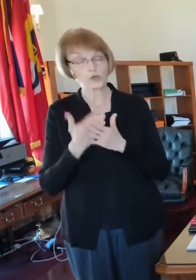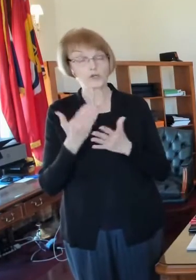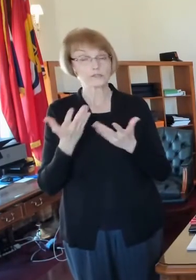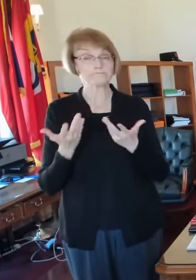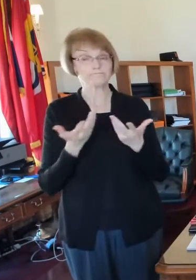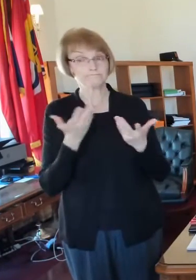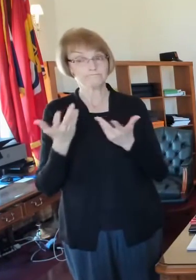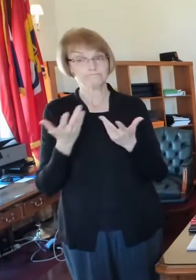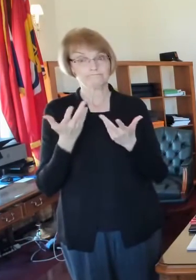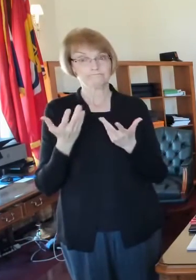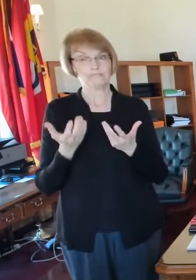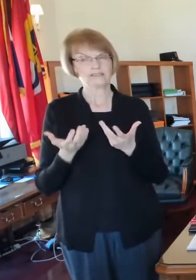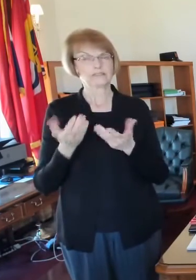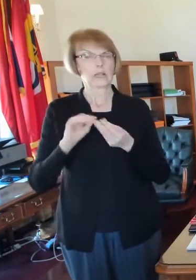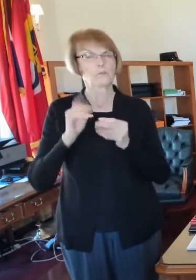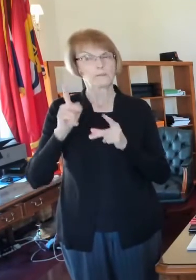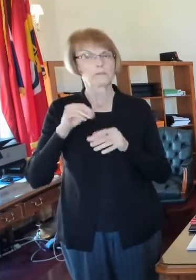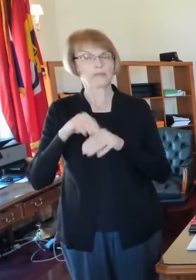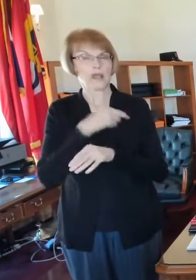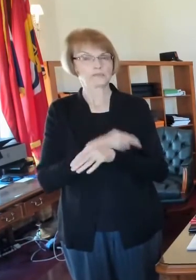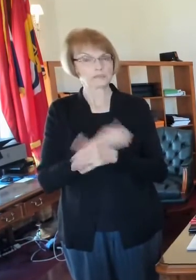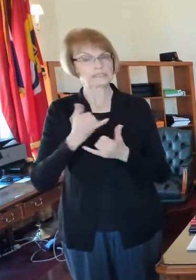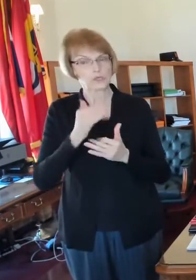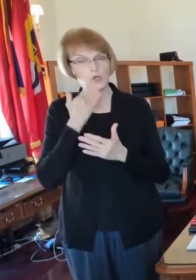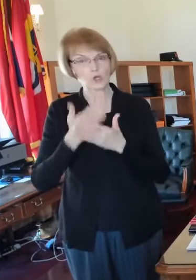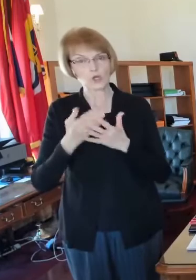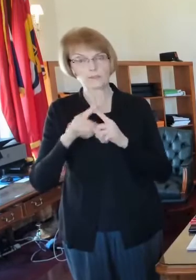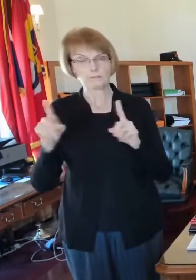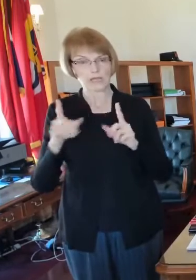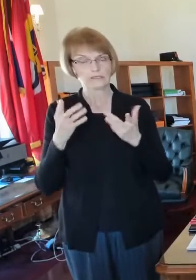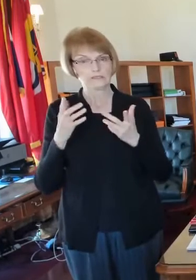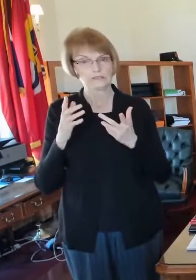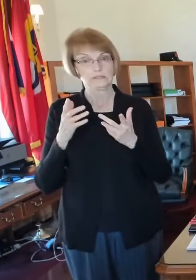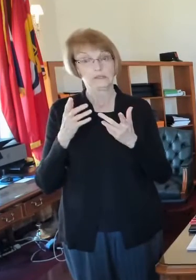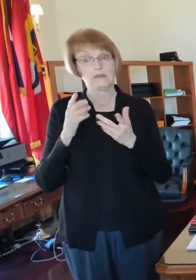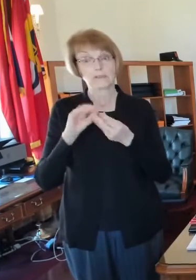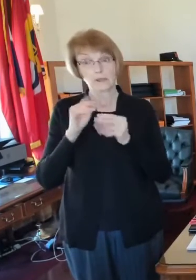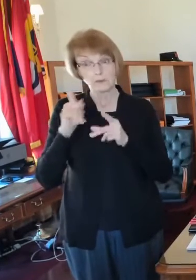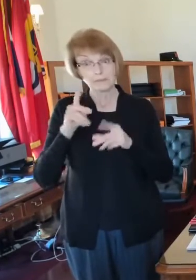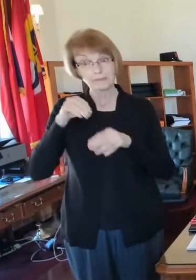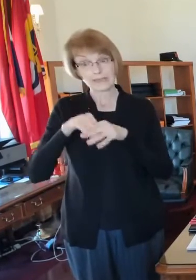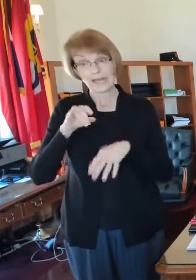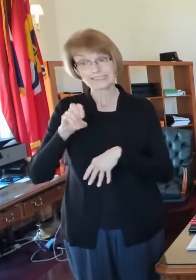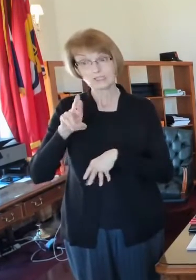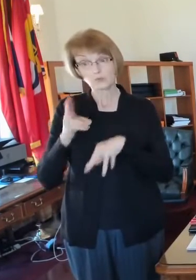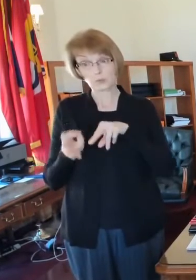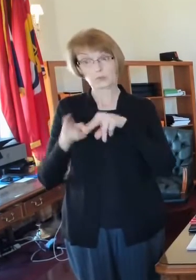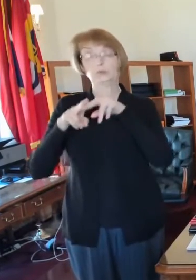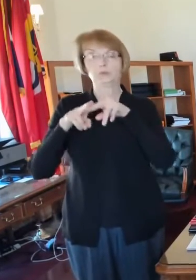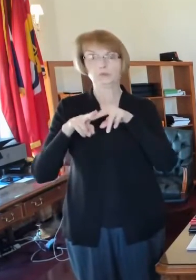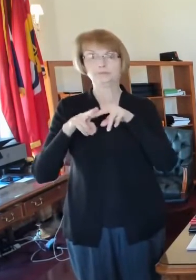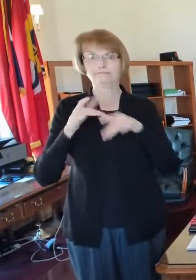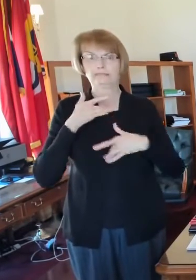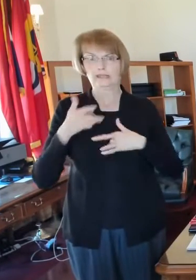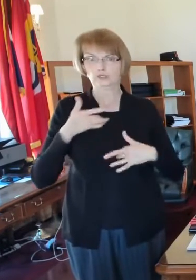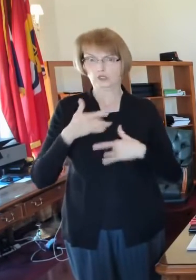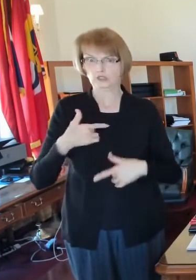in terms of hospitalizations. However, having an uptick in the number of people in the ICU is concerning.